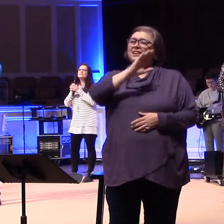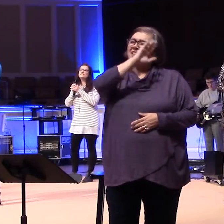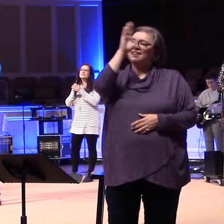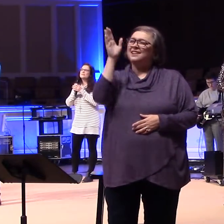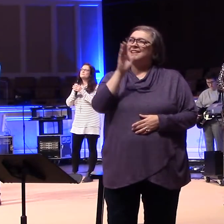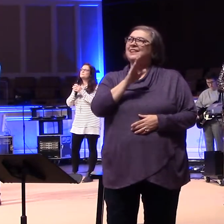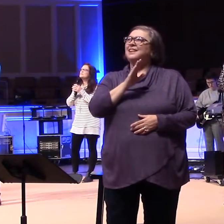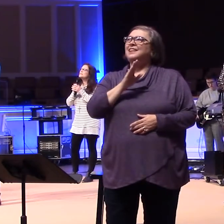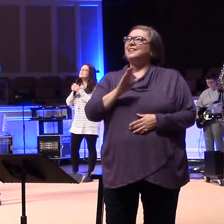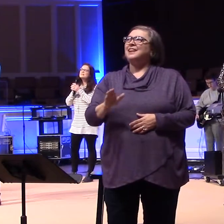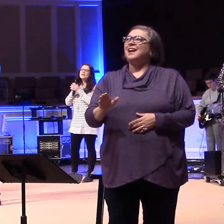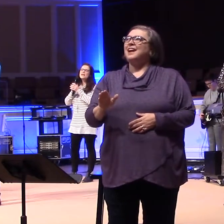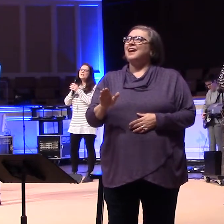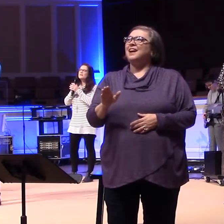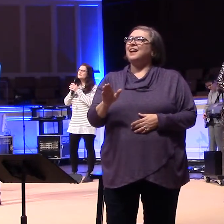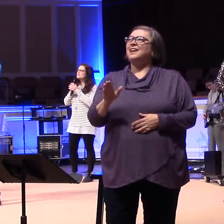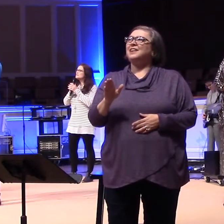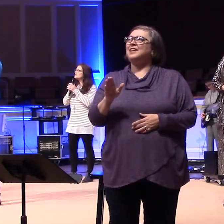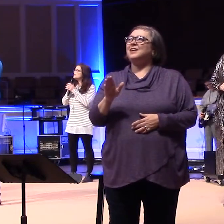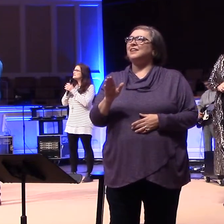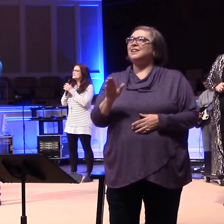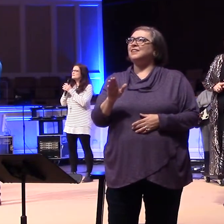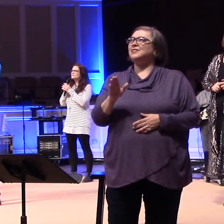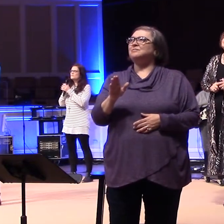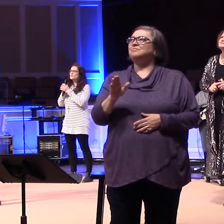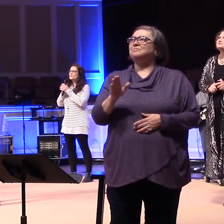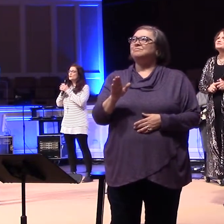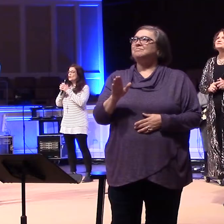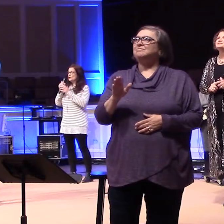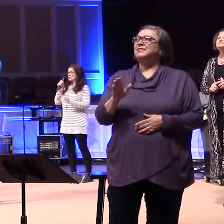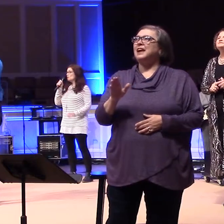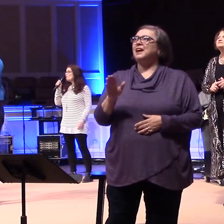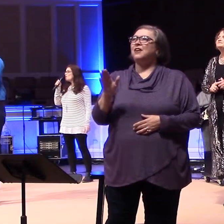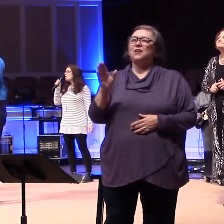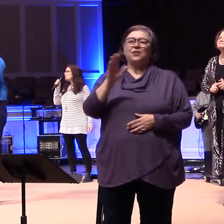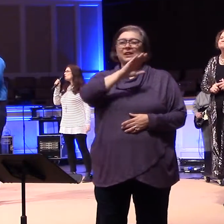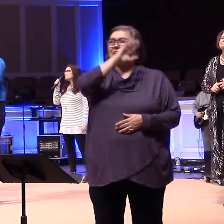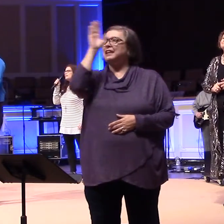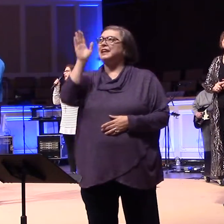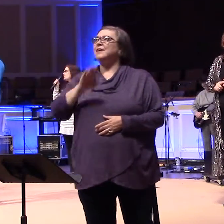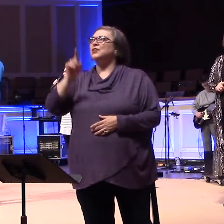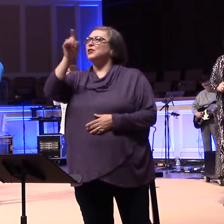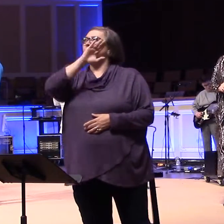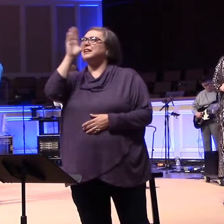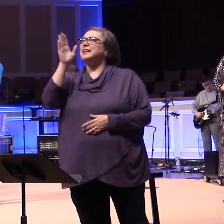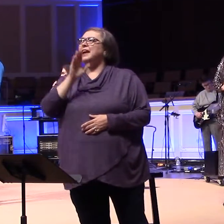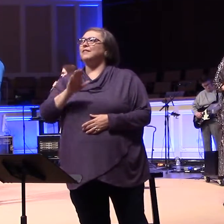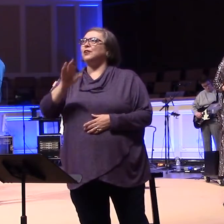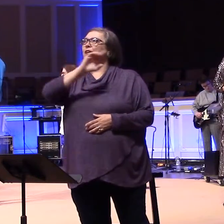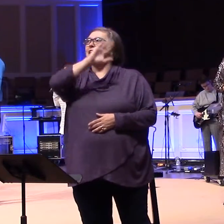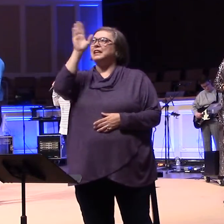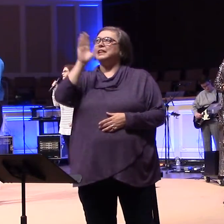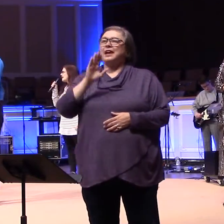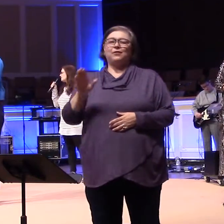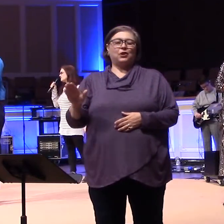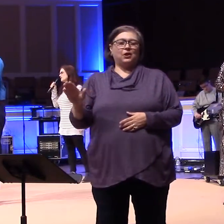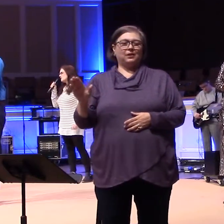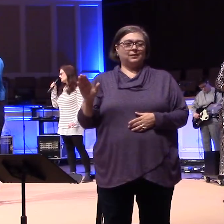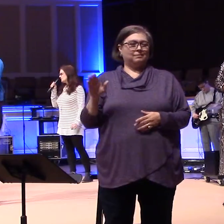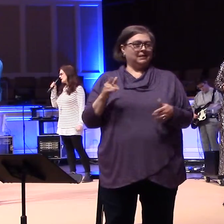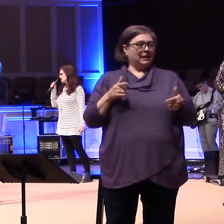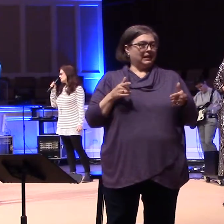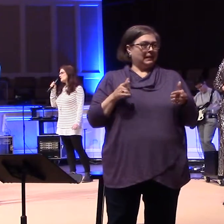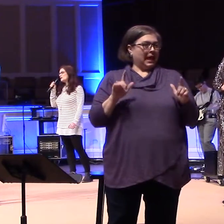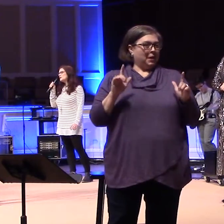never gonna let me down. You're telling him. You're never gonna let, you're never